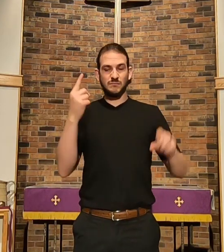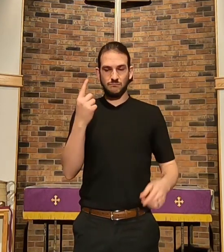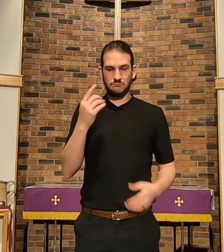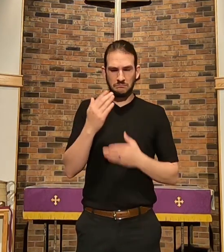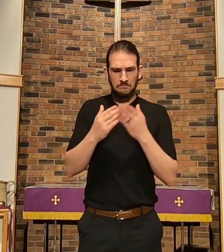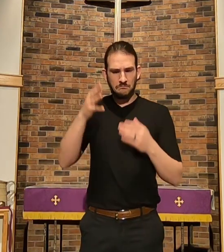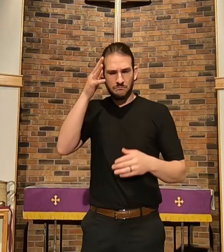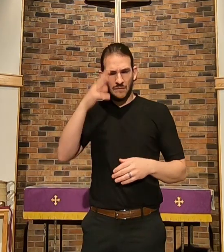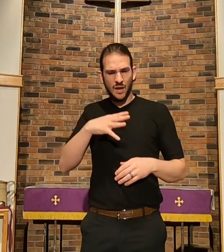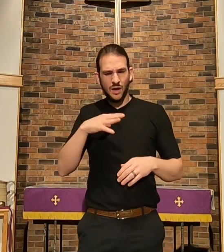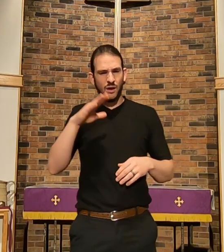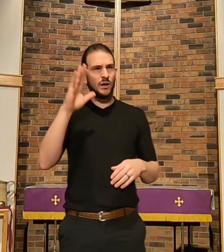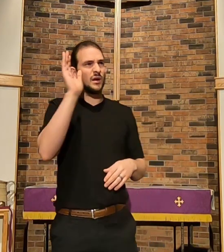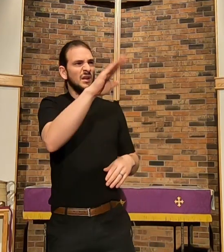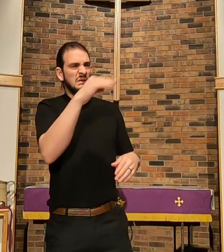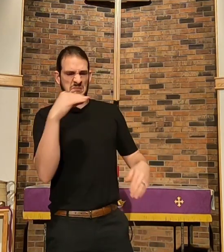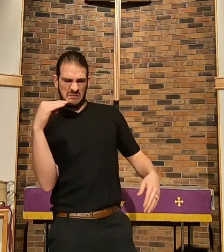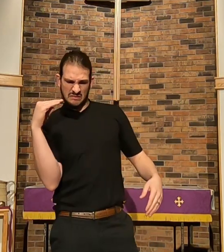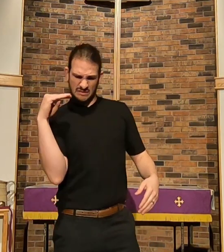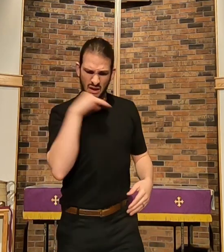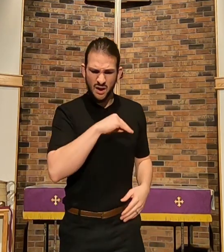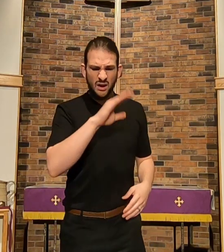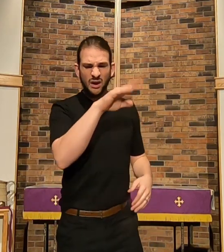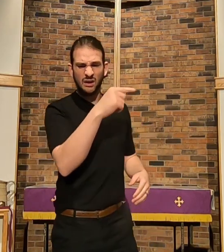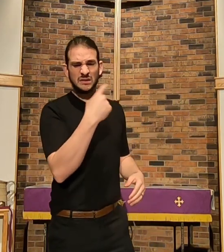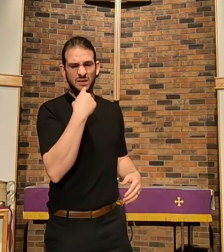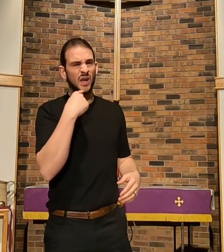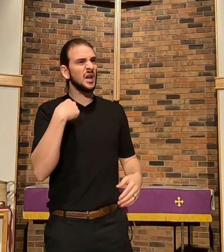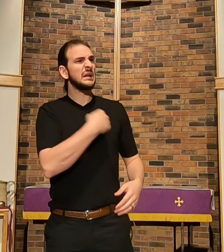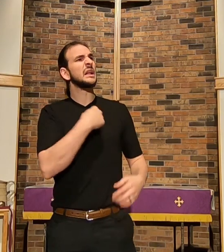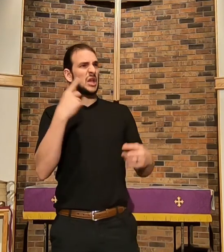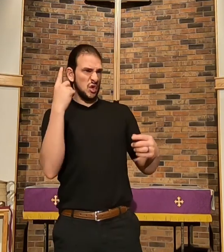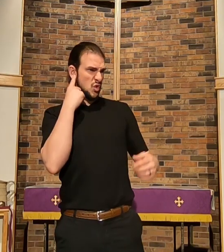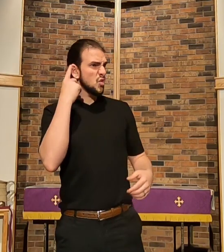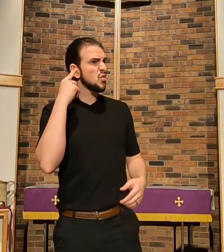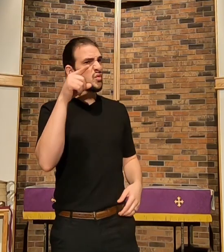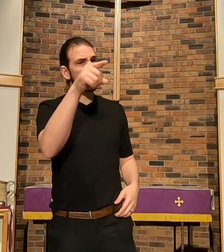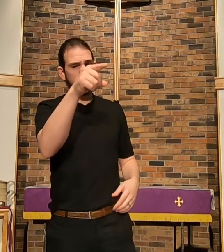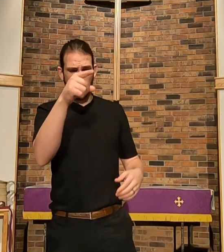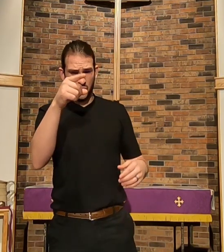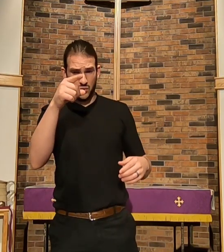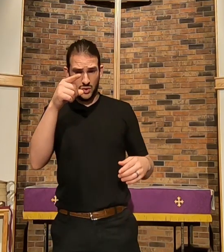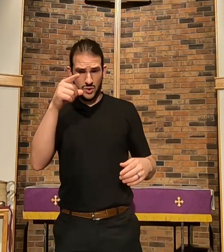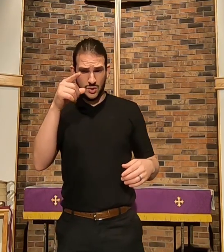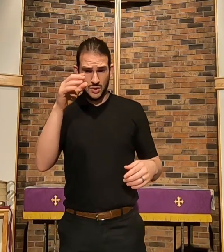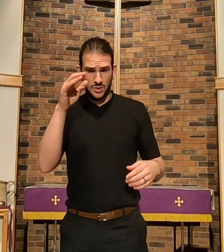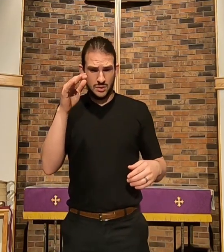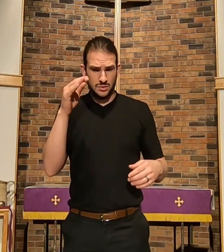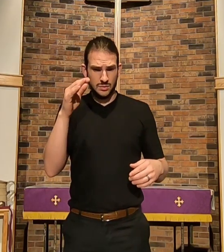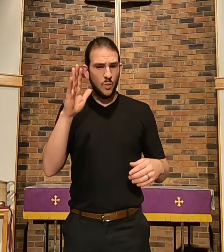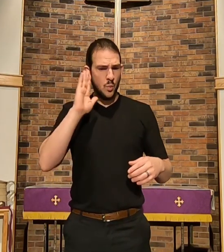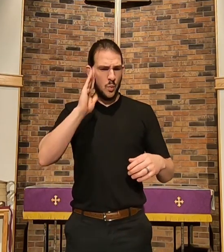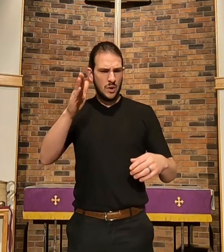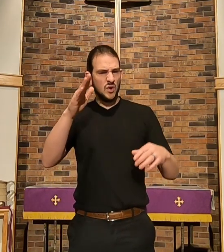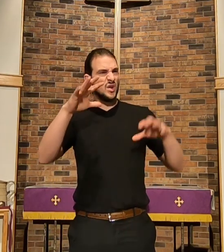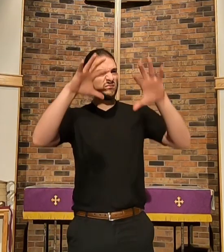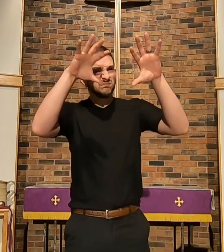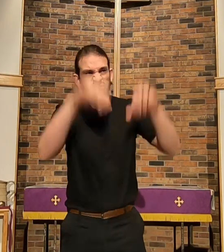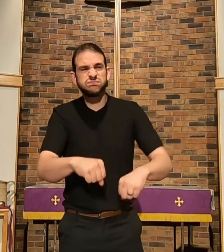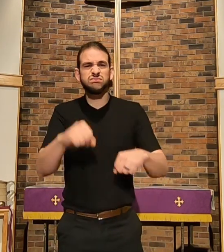Finally, some men stood up and lied about him. They said, "We heard him say he would tear down this temple